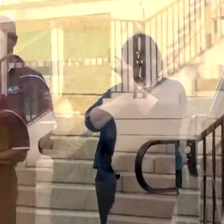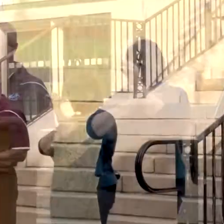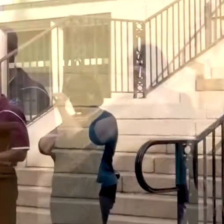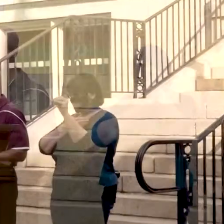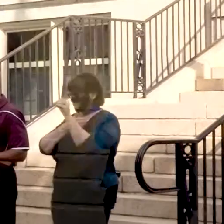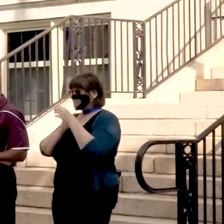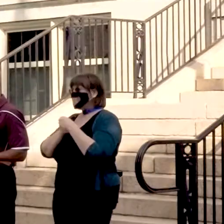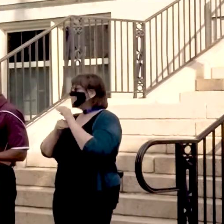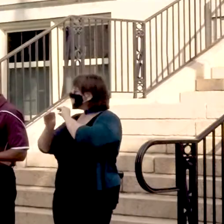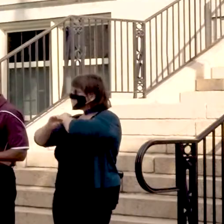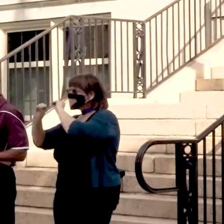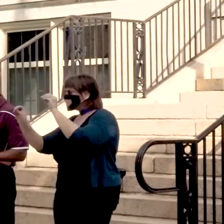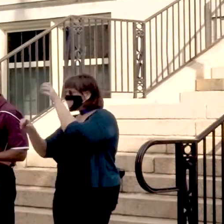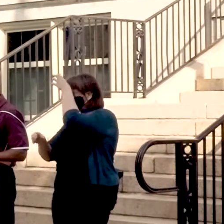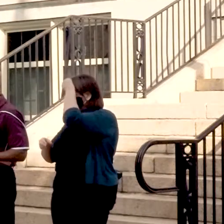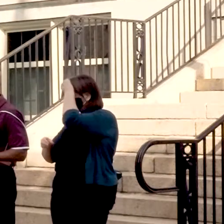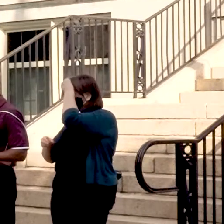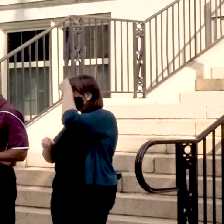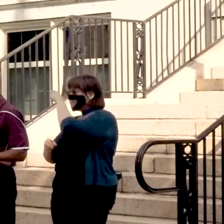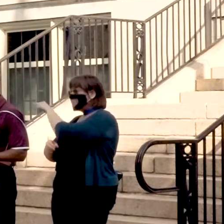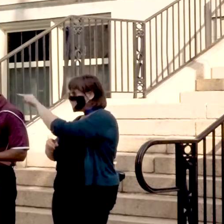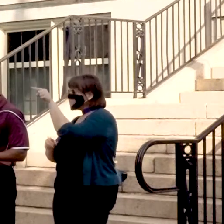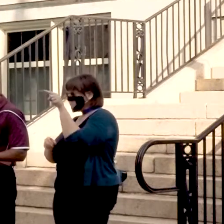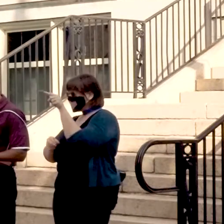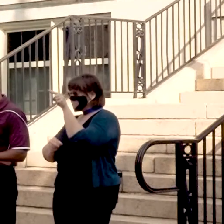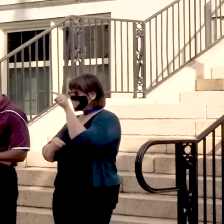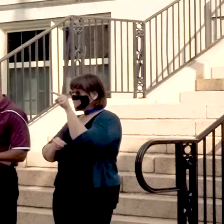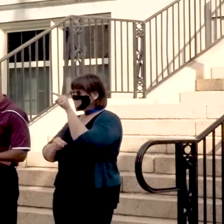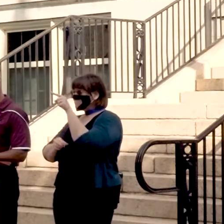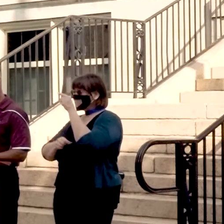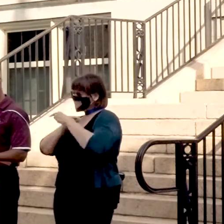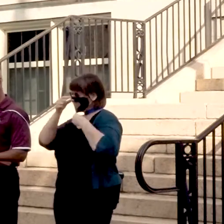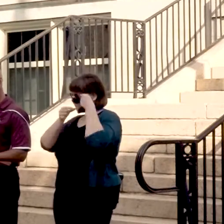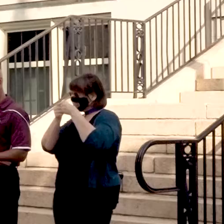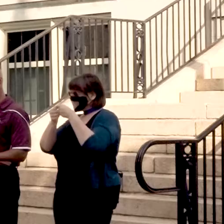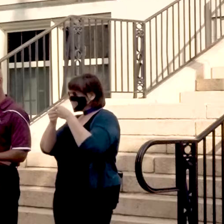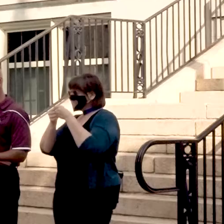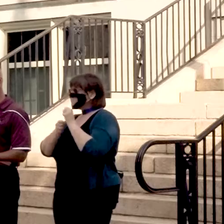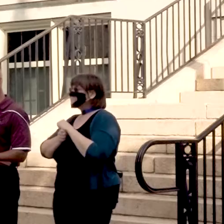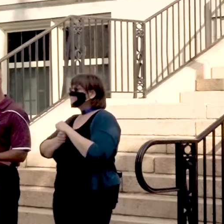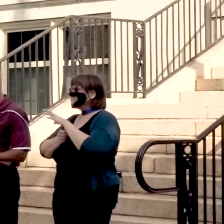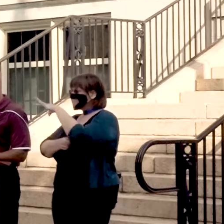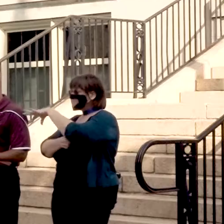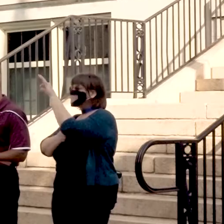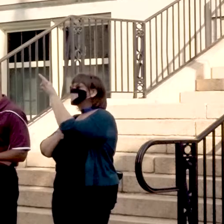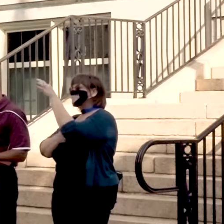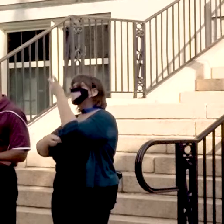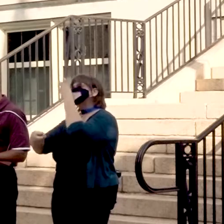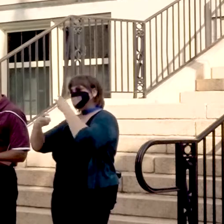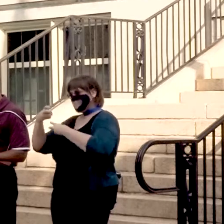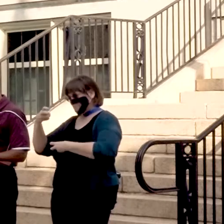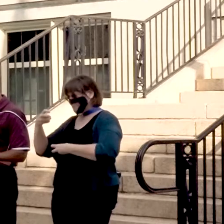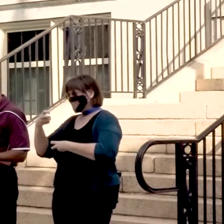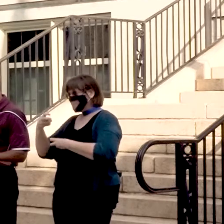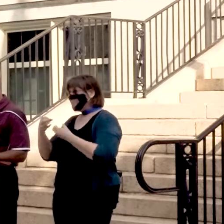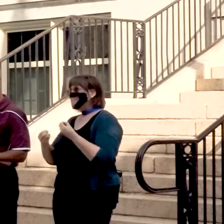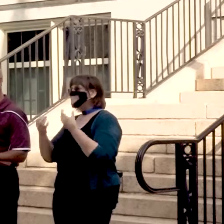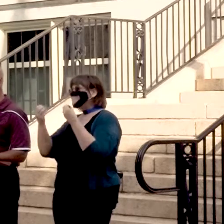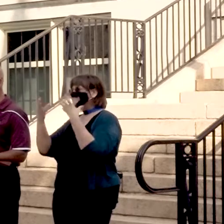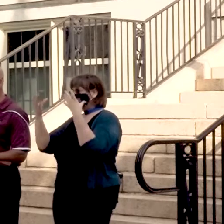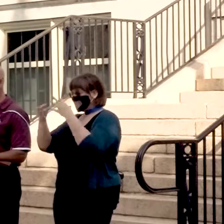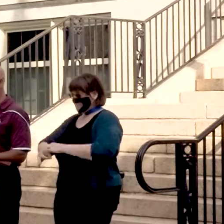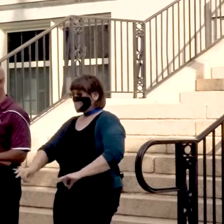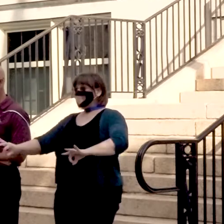those who have no memory of that day, your generation, the choice is much more difficult and in many ways